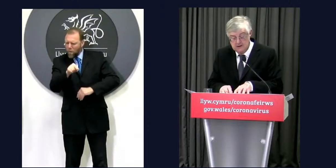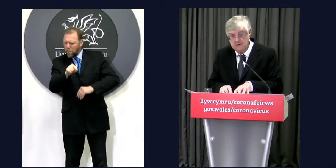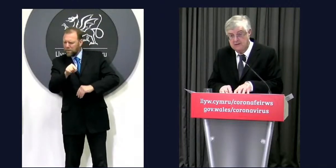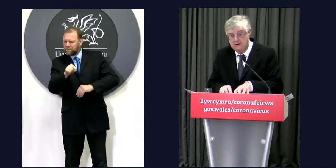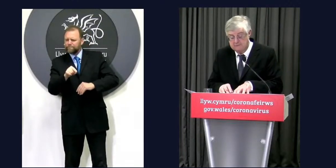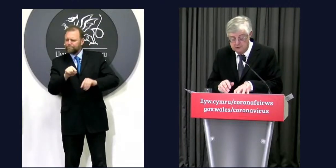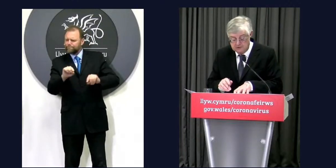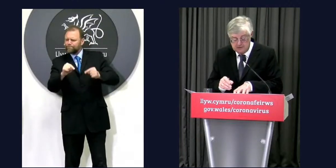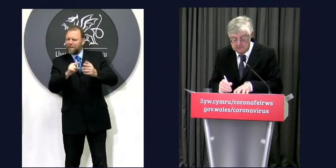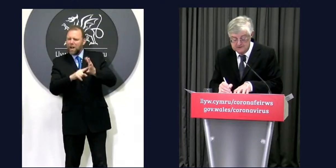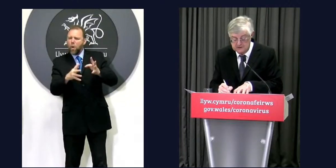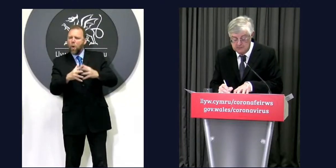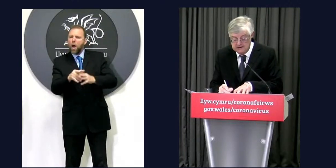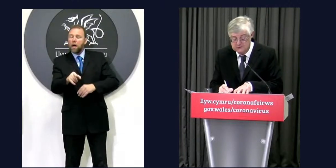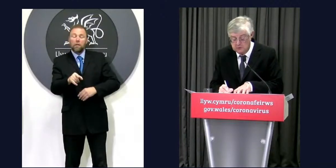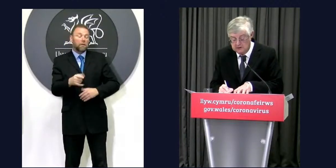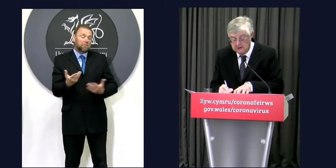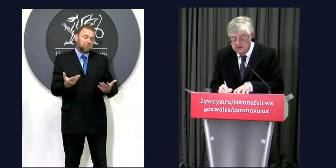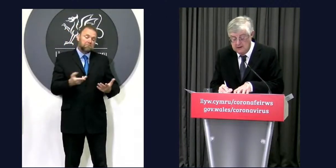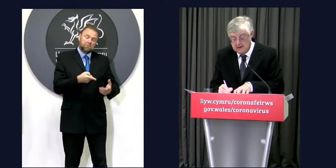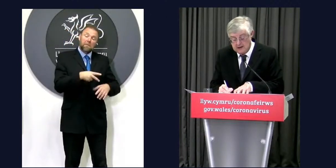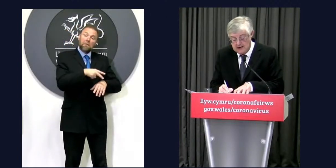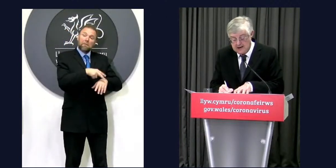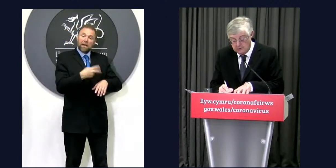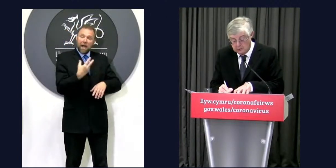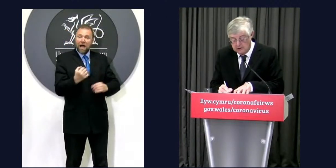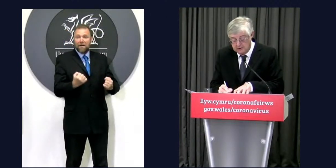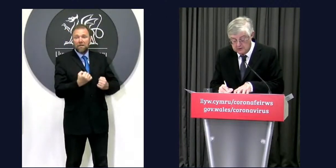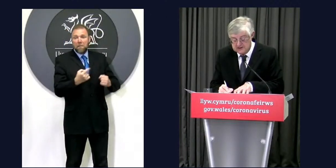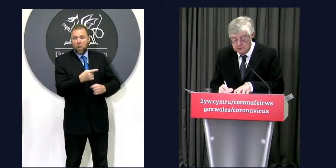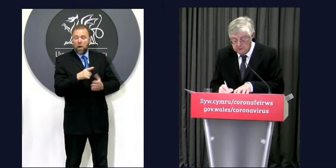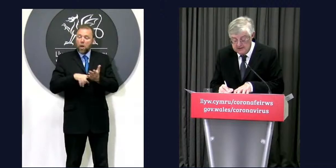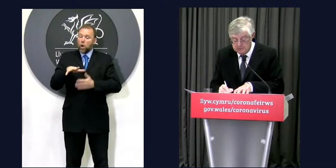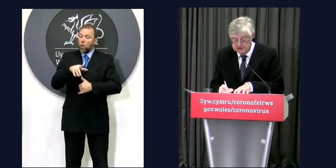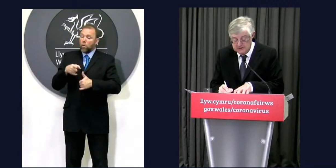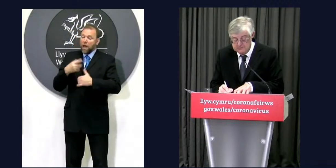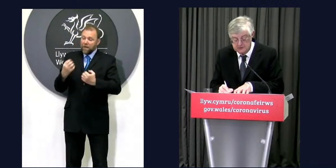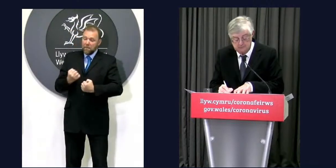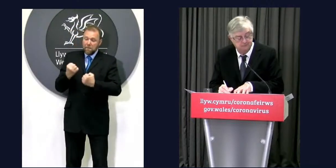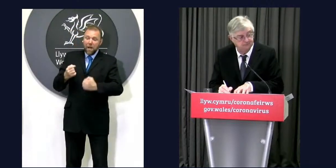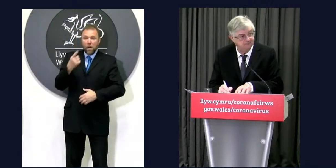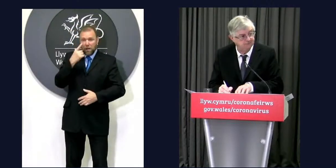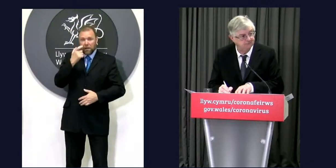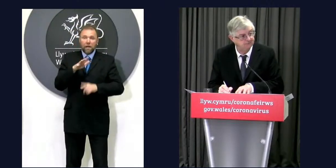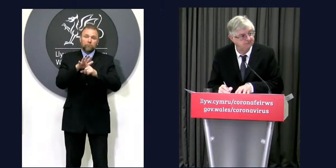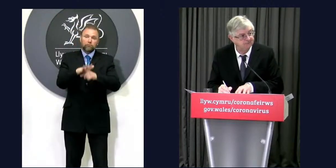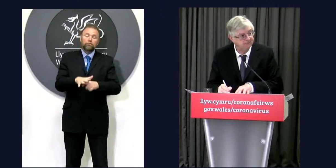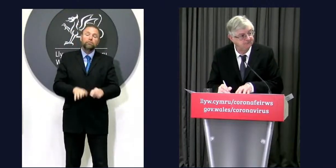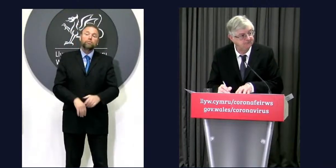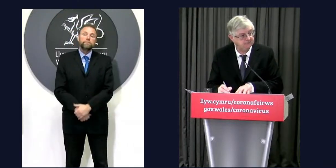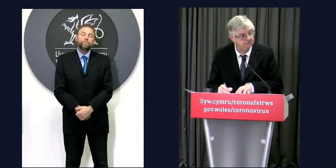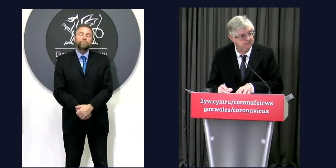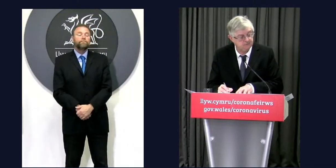risk, then there are further powers and the police will and local authorities will be able to use them.